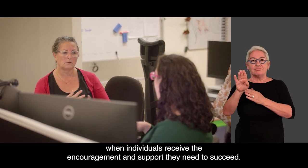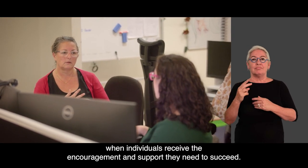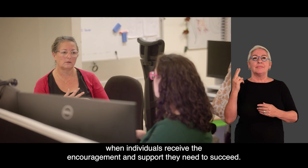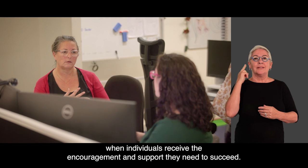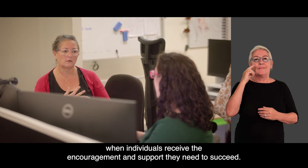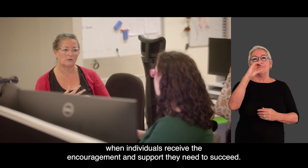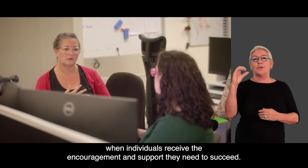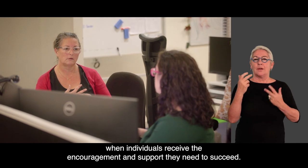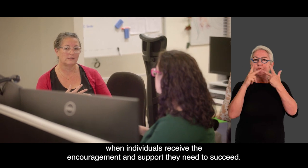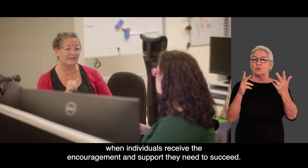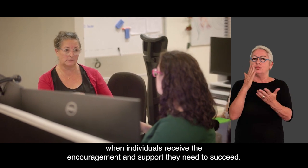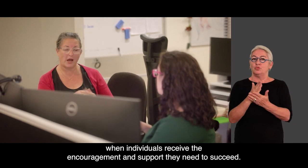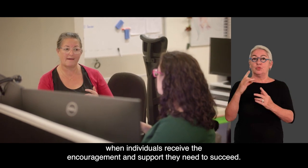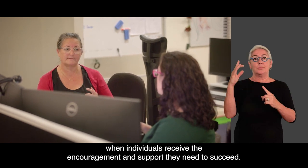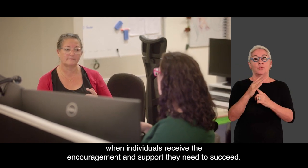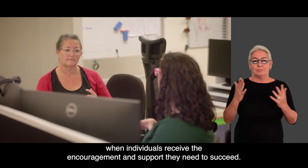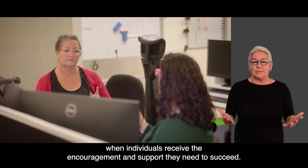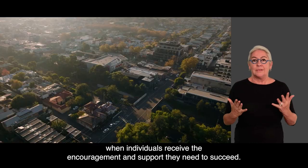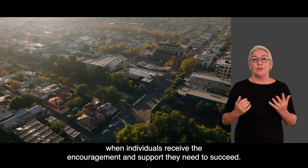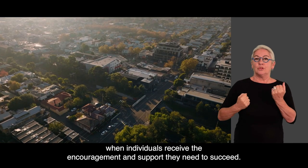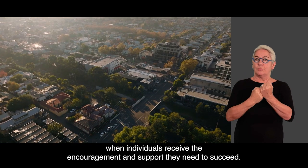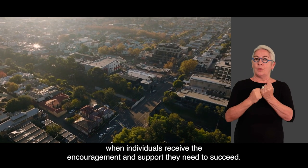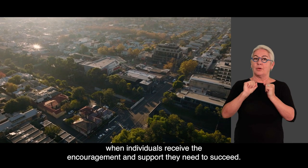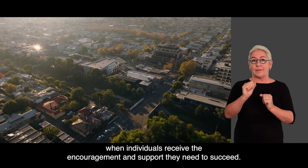individuals receive the encouragement and support they need to succeed.